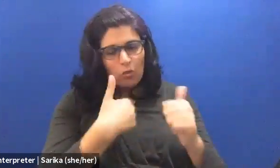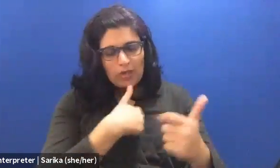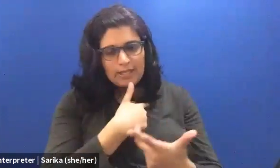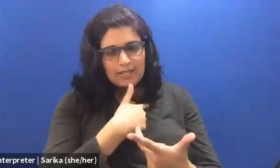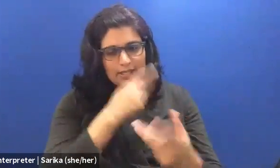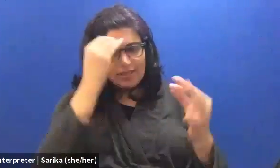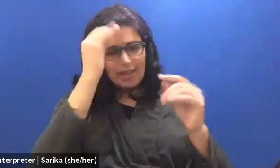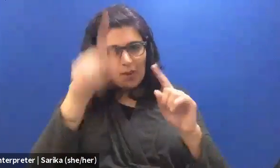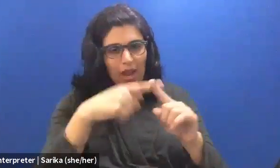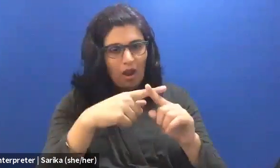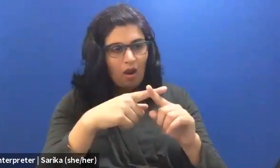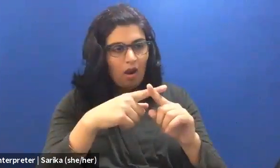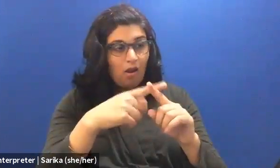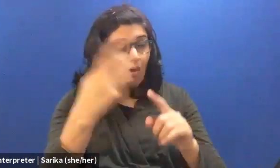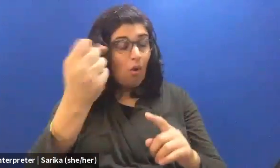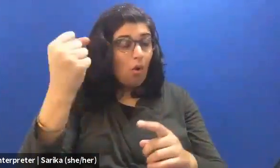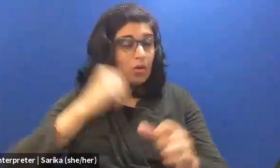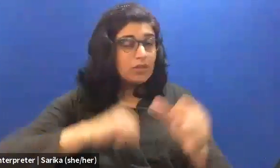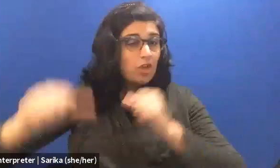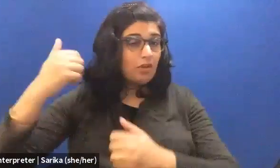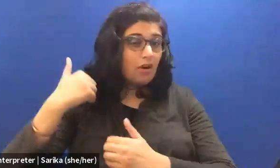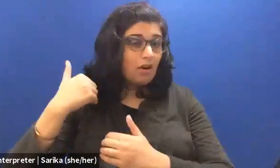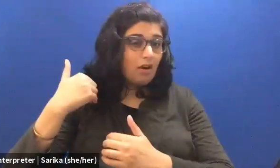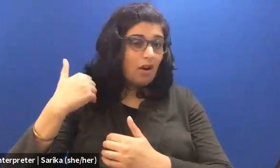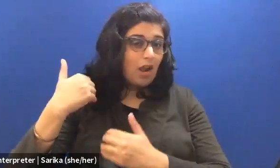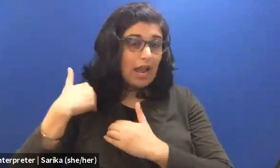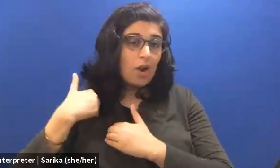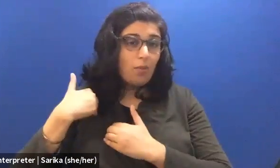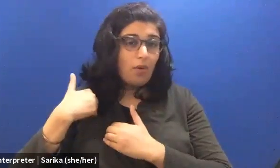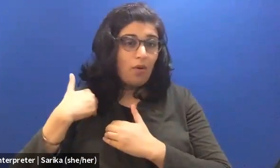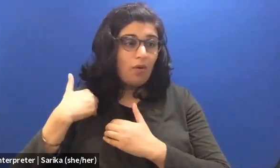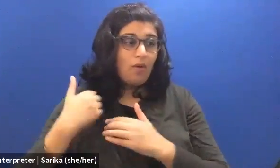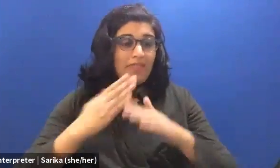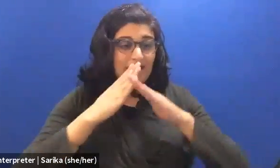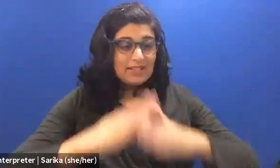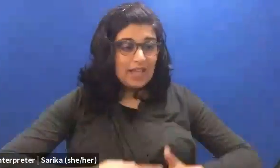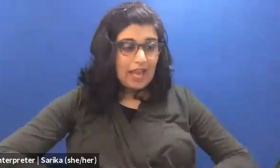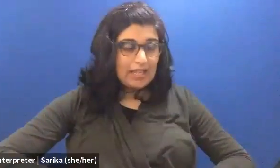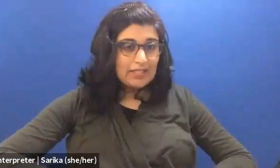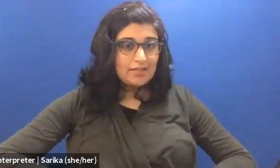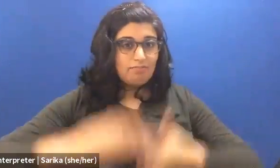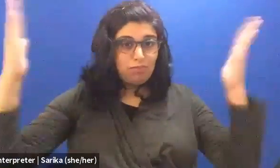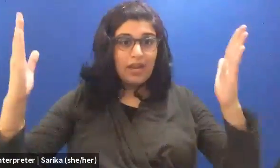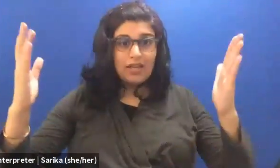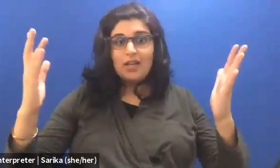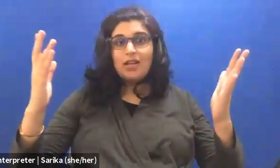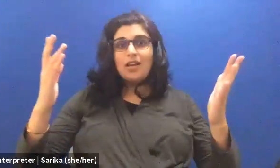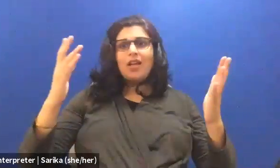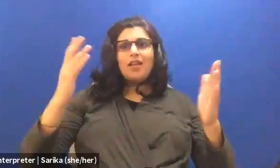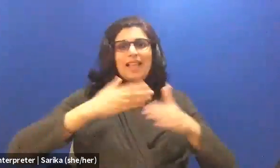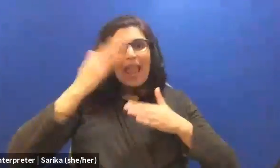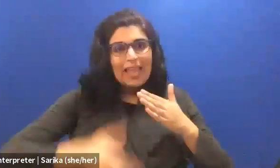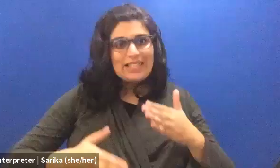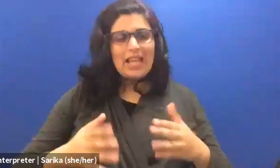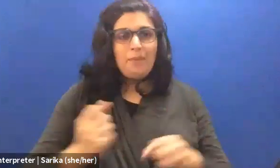think about holding each other accountable and breaking the silence to end and to make people feel comfortable, right? I mean, because